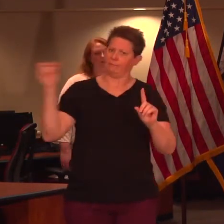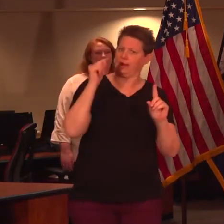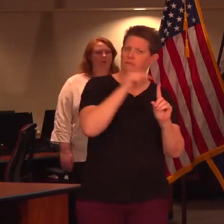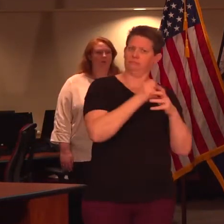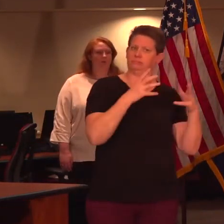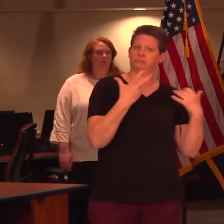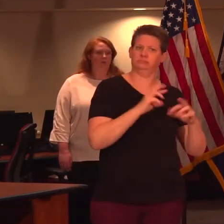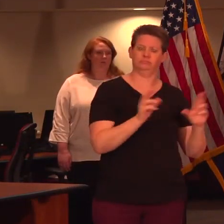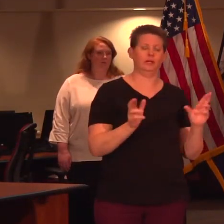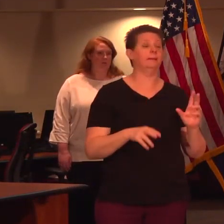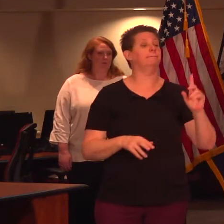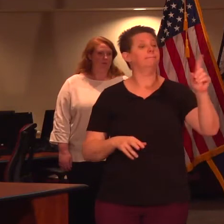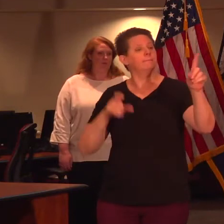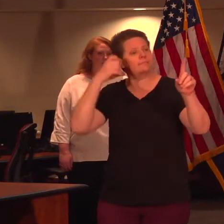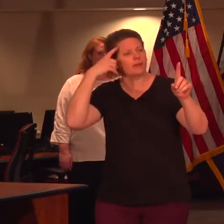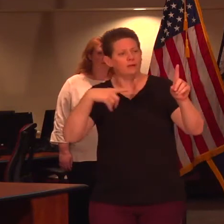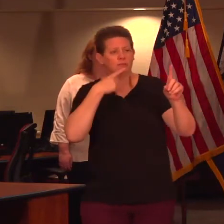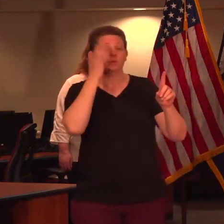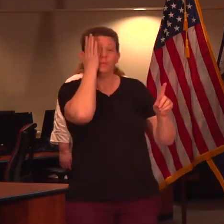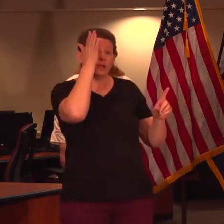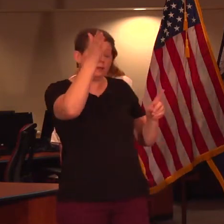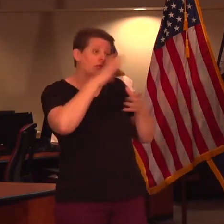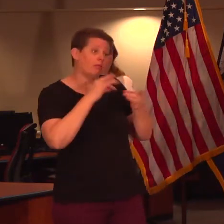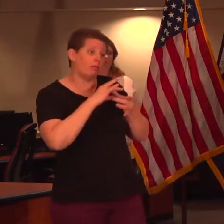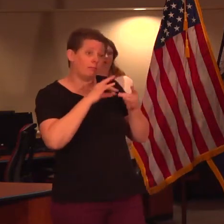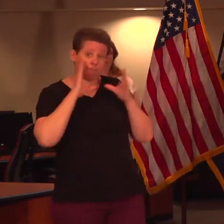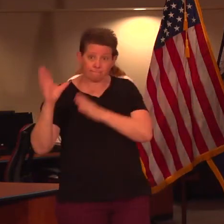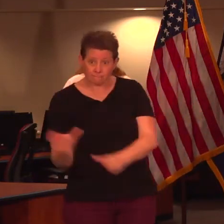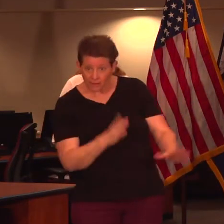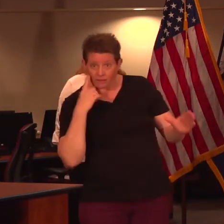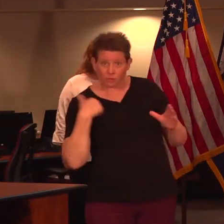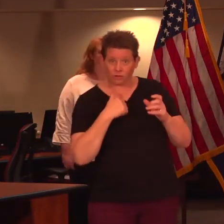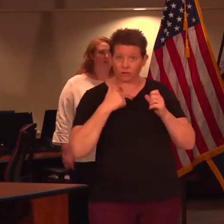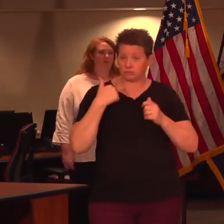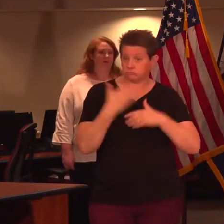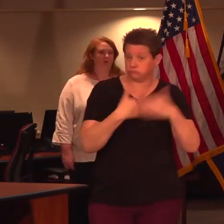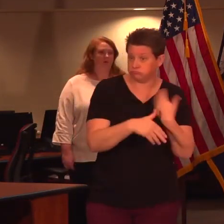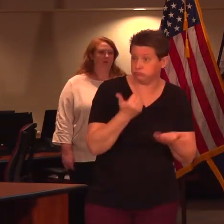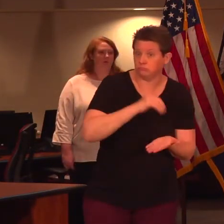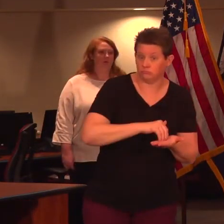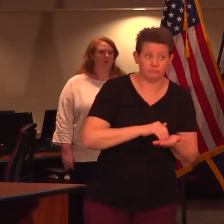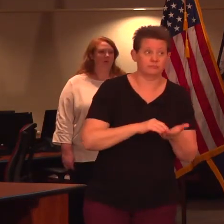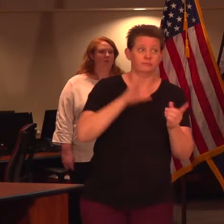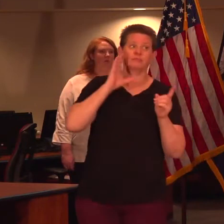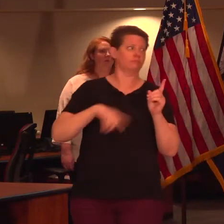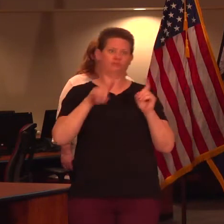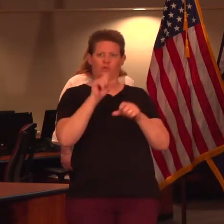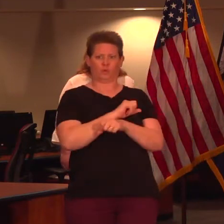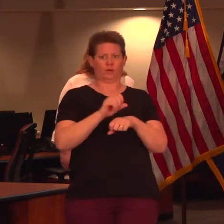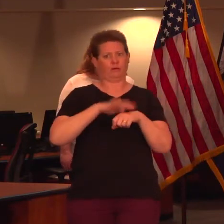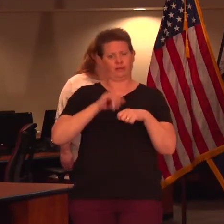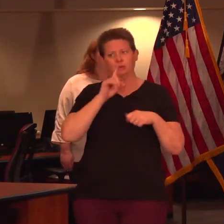said that you'll be giving more information to come about a plan to get the state going Yes, ma'am. again. And obviously, I know that's something that you all are working on